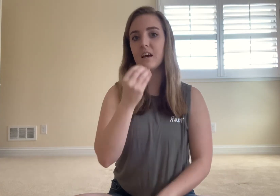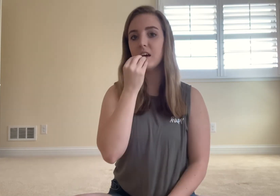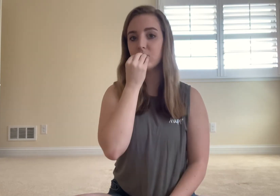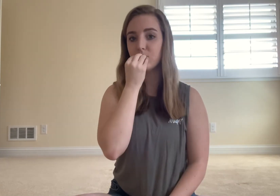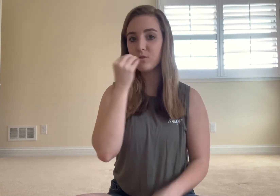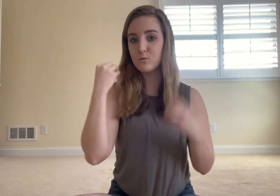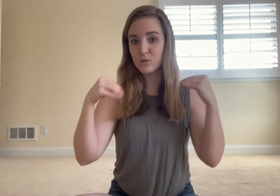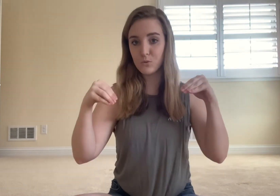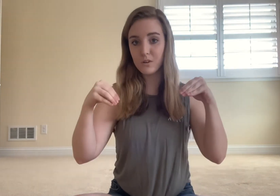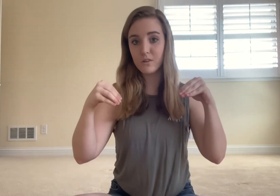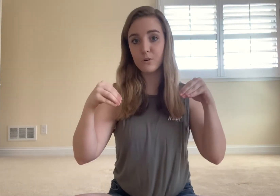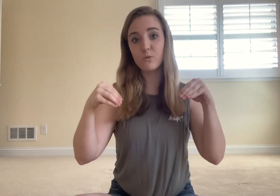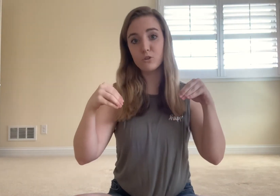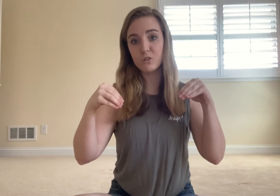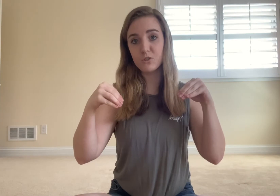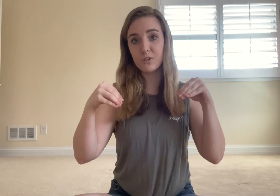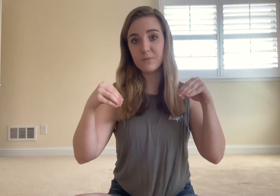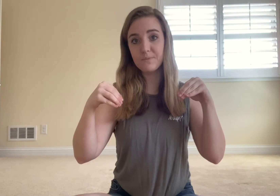And food store or grocery store.